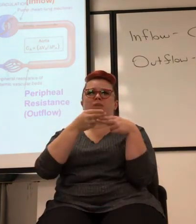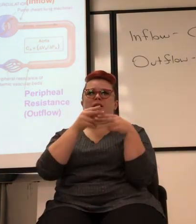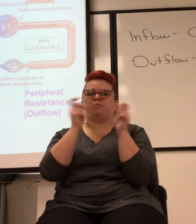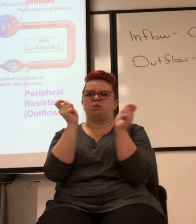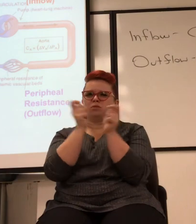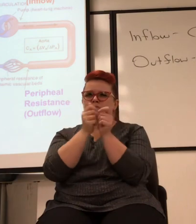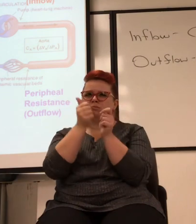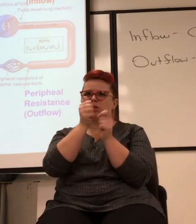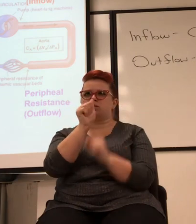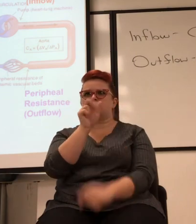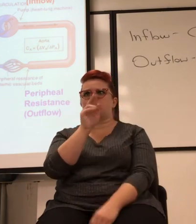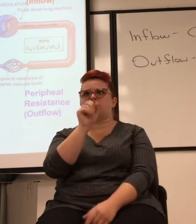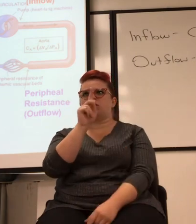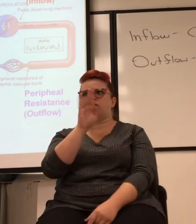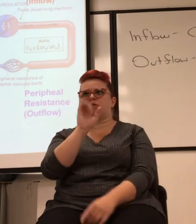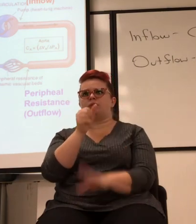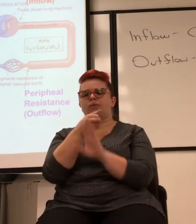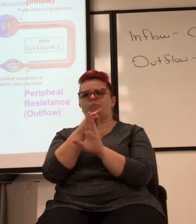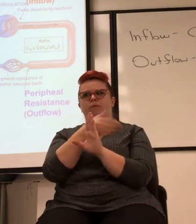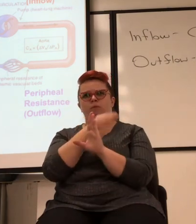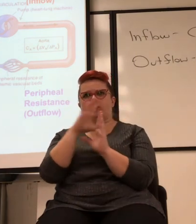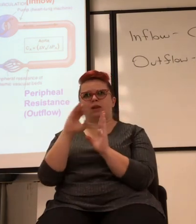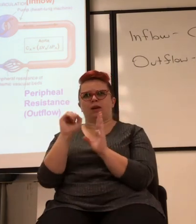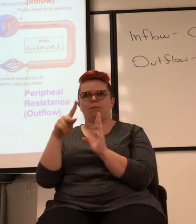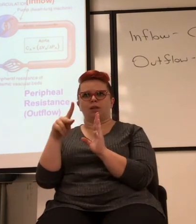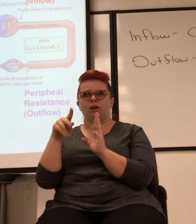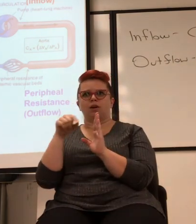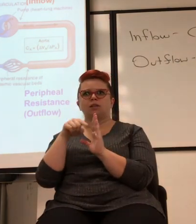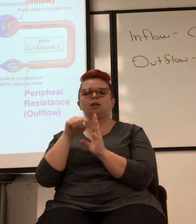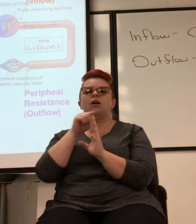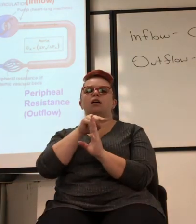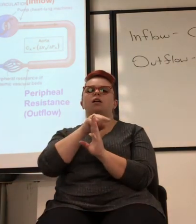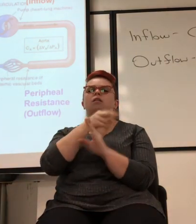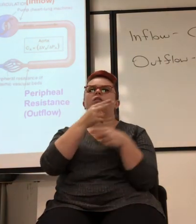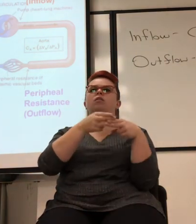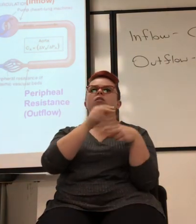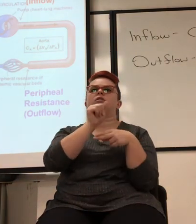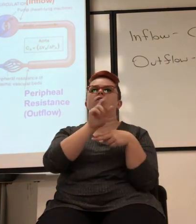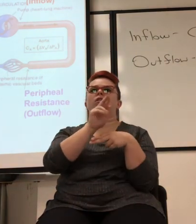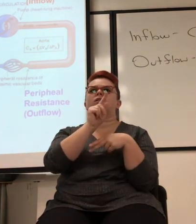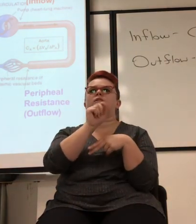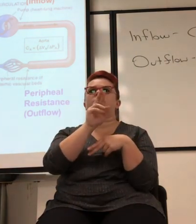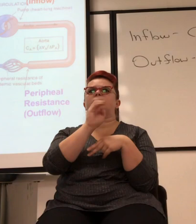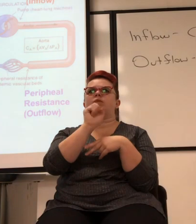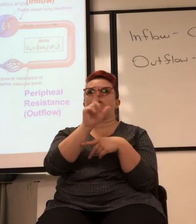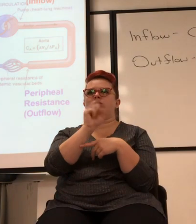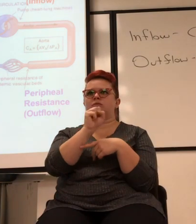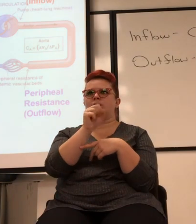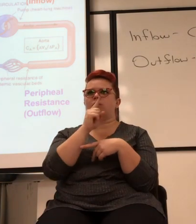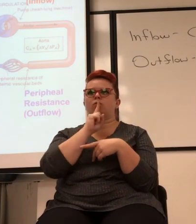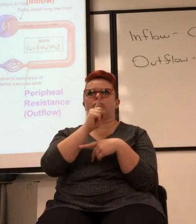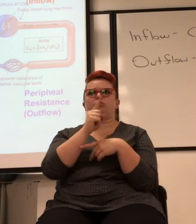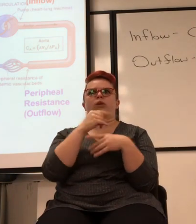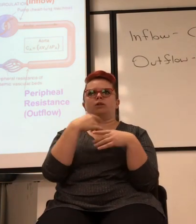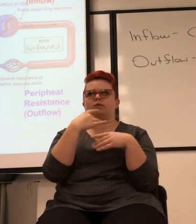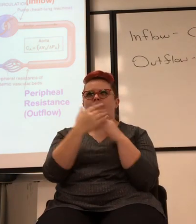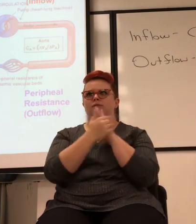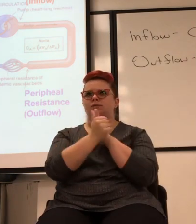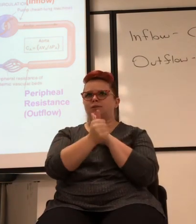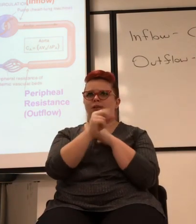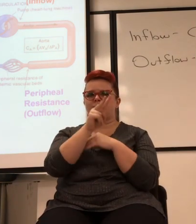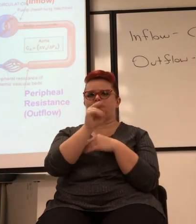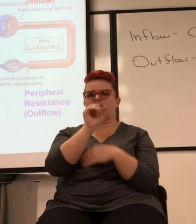arteries right before capillaries. They're called arterioles. And we said they're very good at vasoconstriction. So that is really